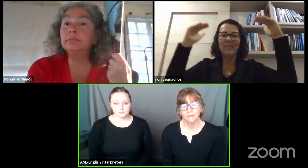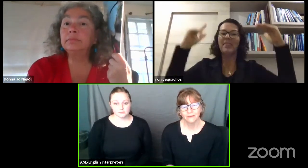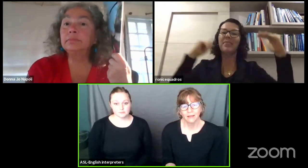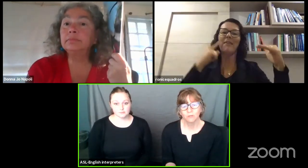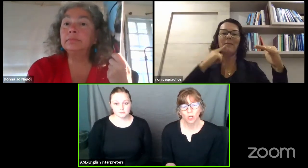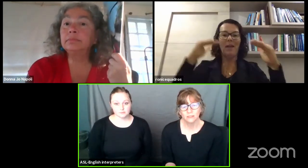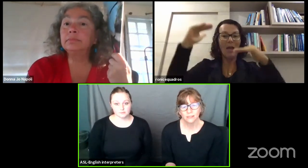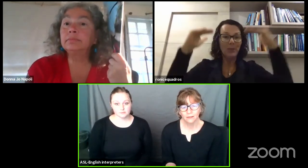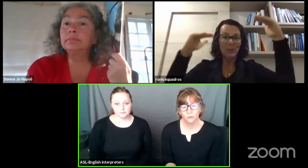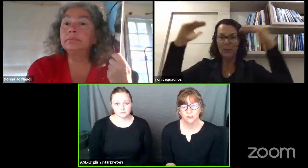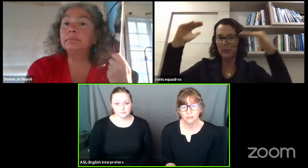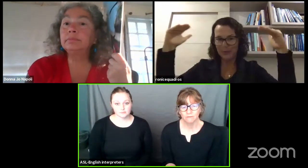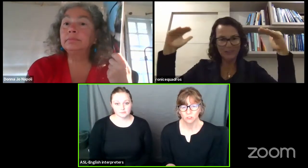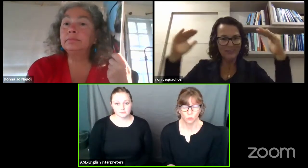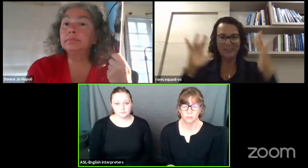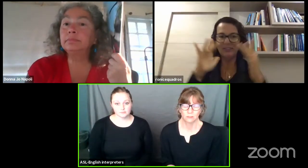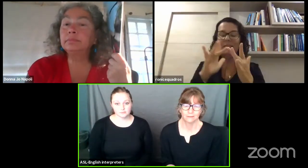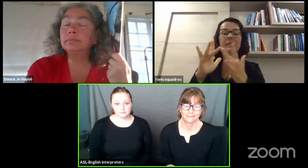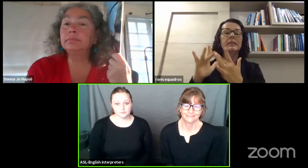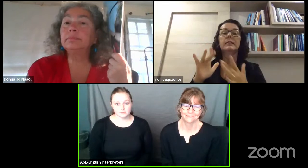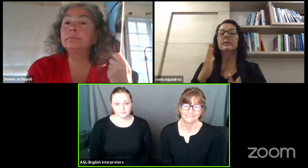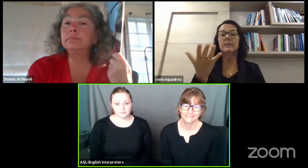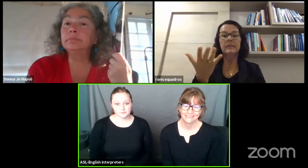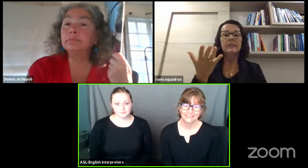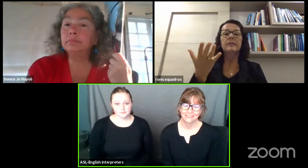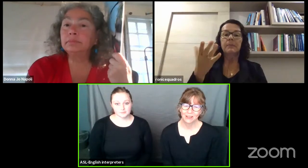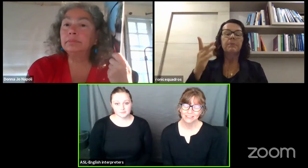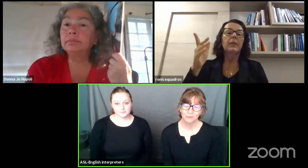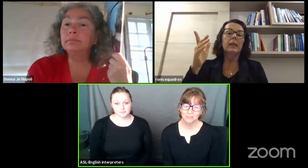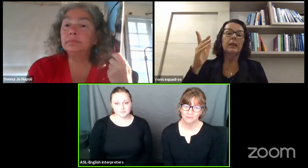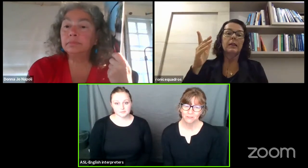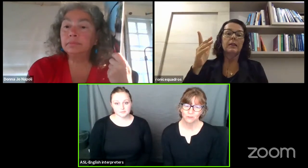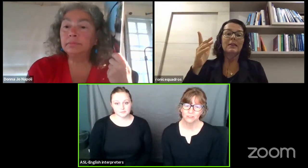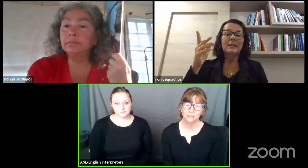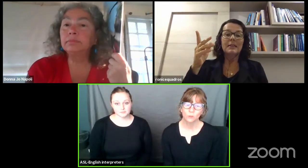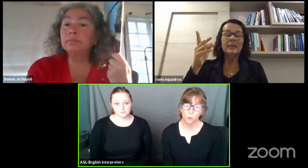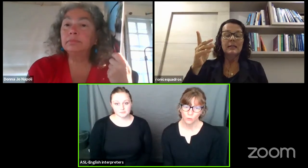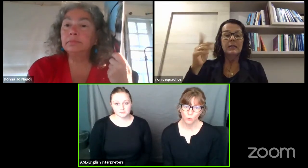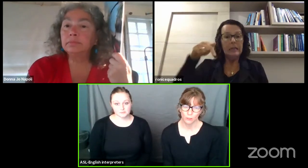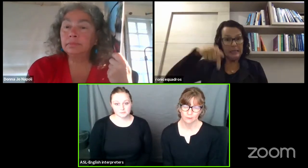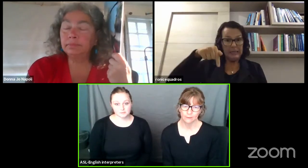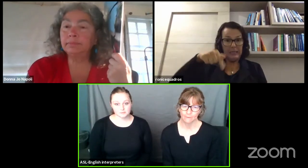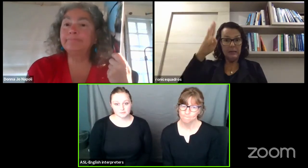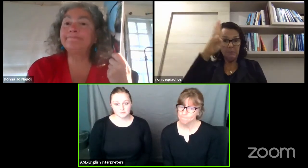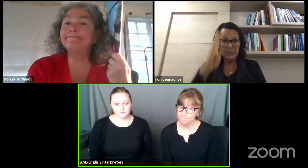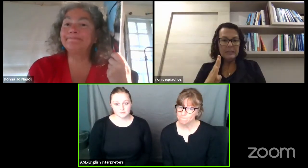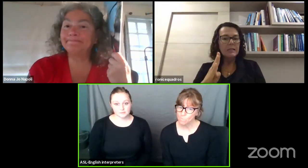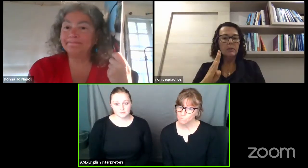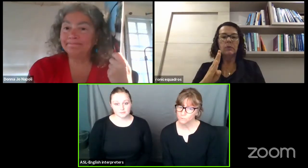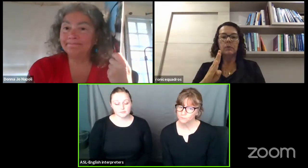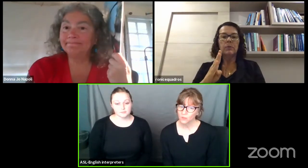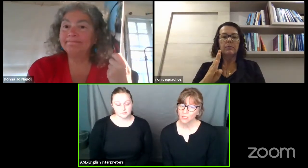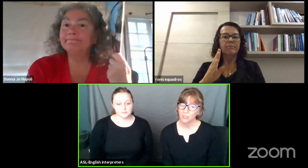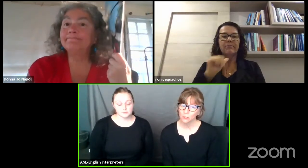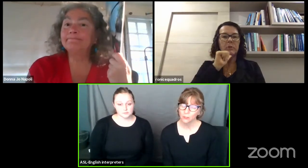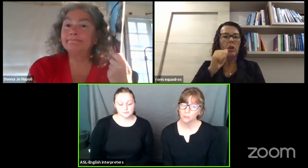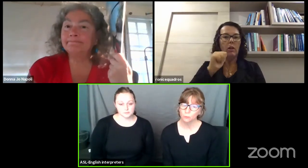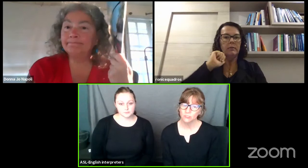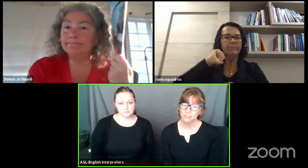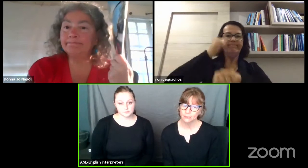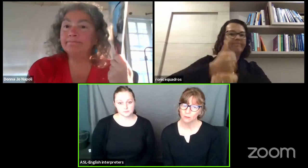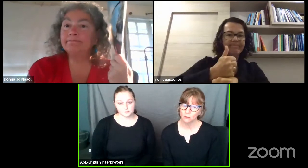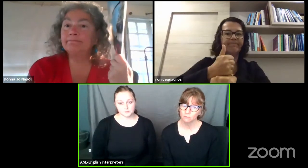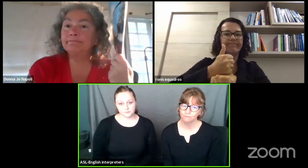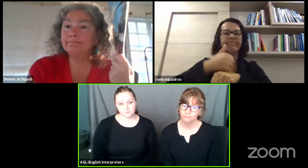about. They have to have contact with deaf adults. Contact with deaf adults is so important. Here